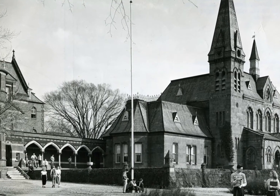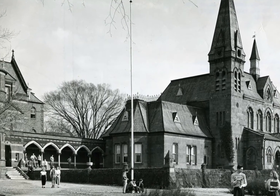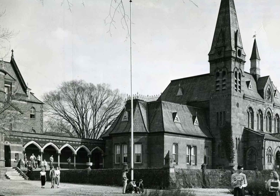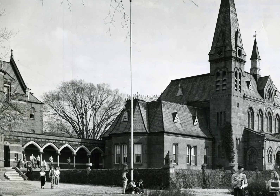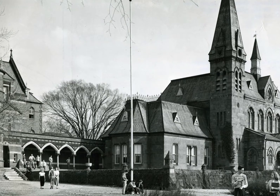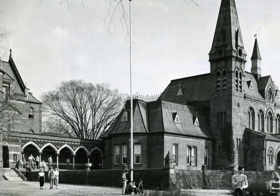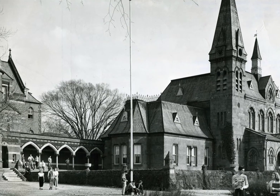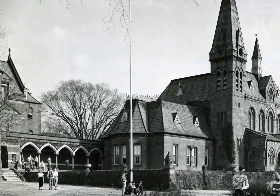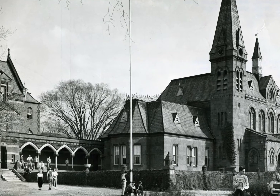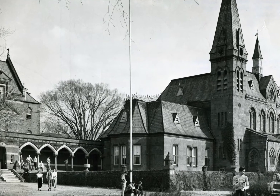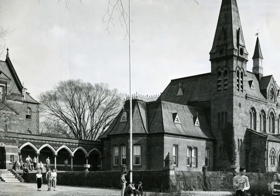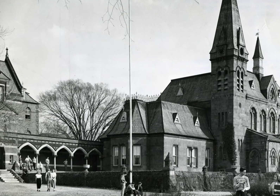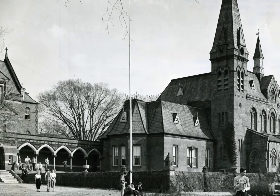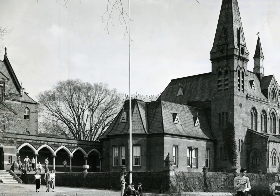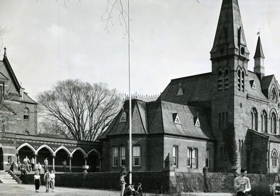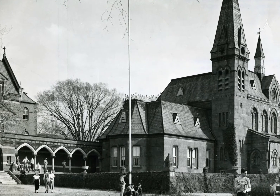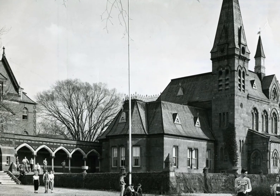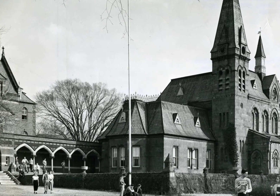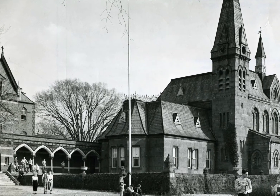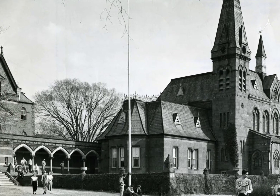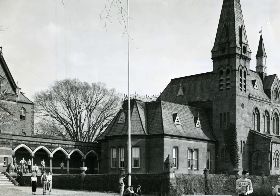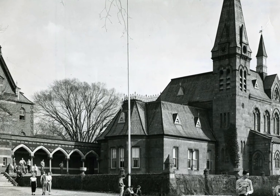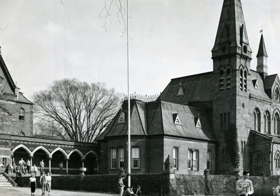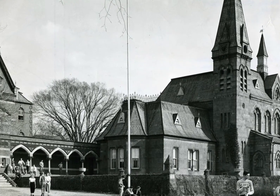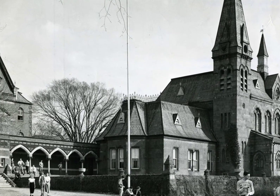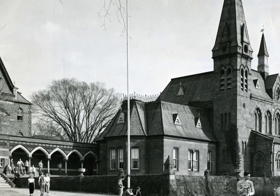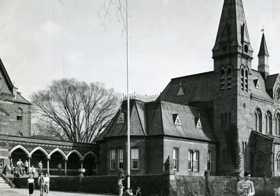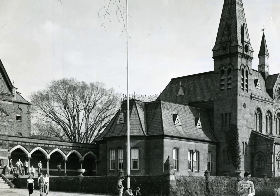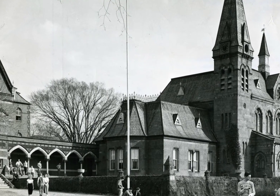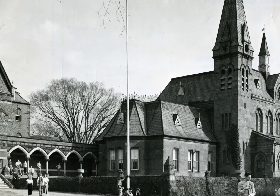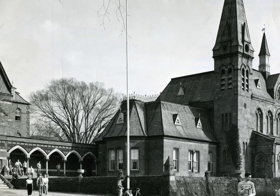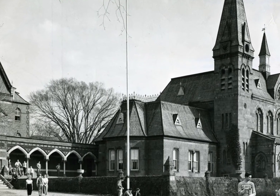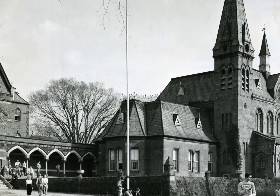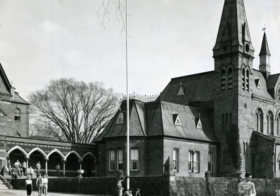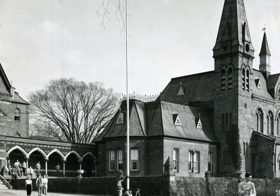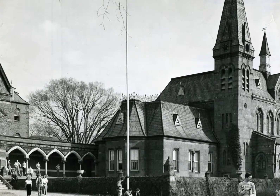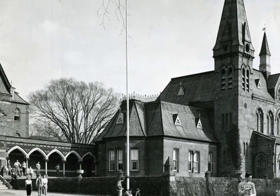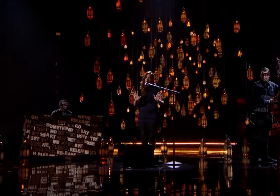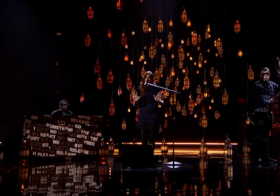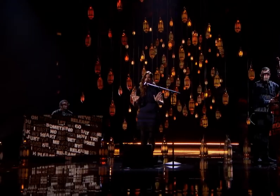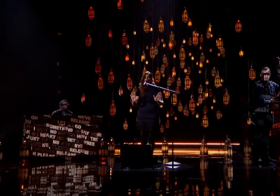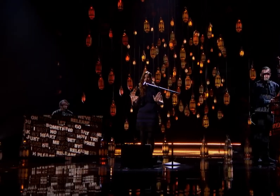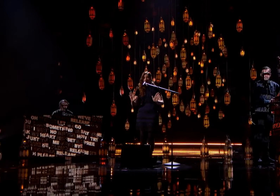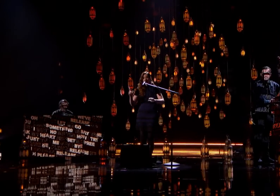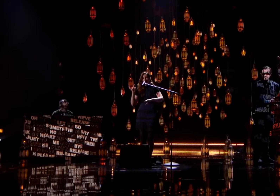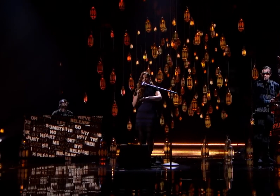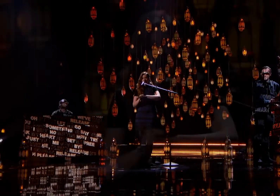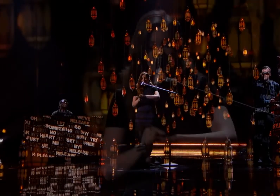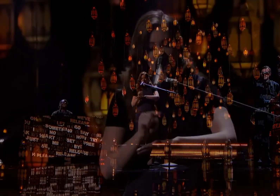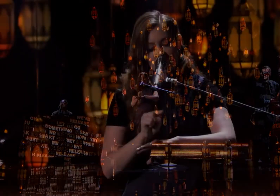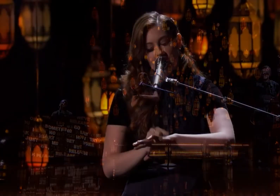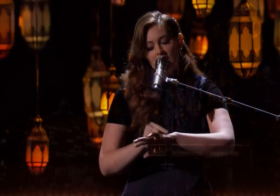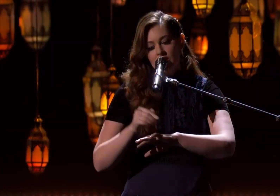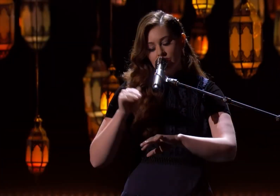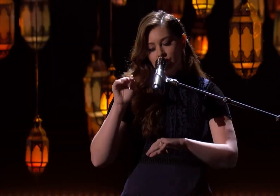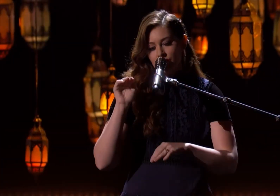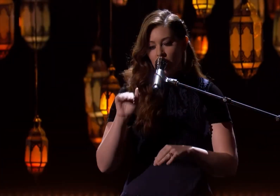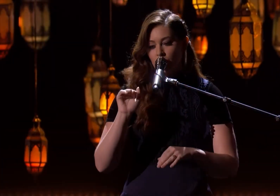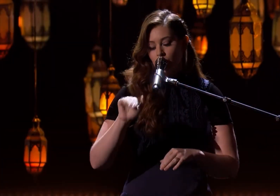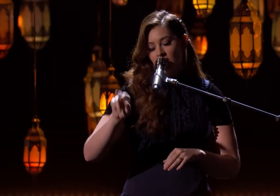being unable to learn or be educated at all. Many deaf people were forced to have guardians to prevent arguments and problems